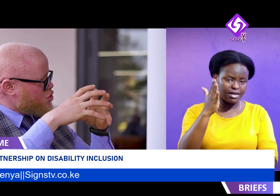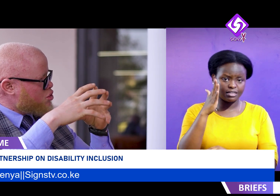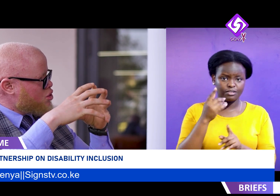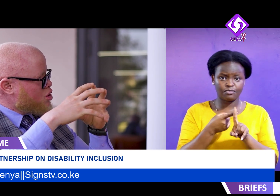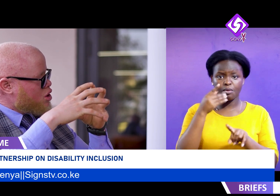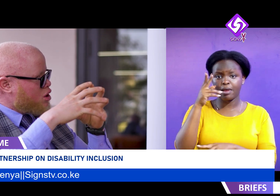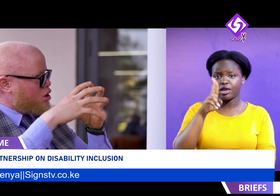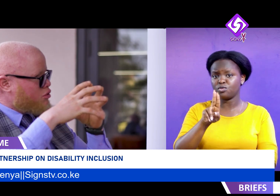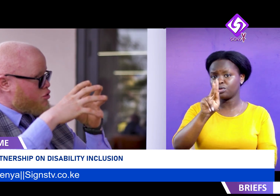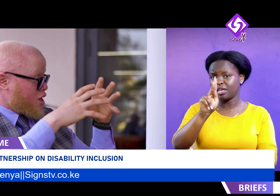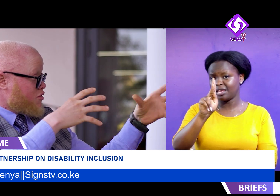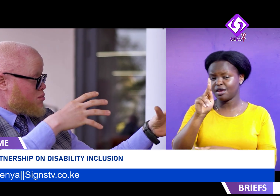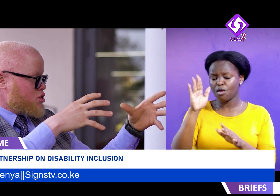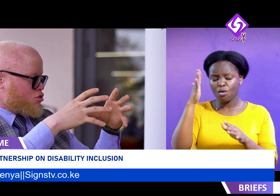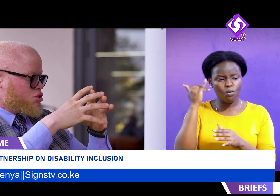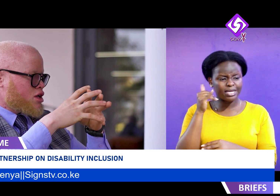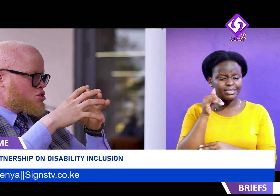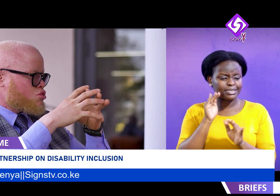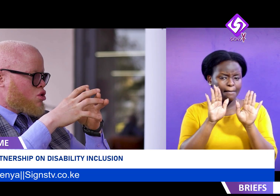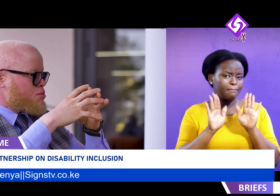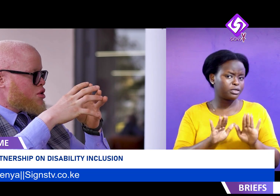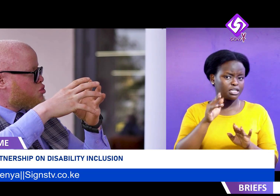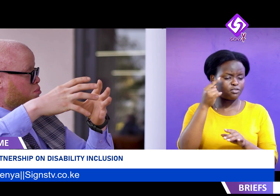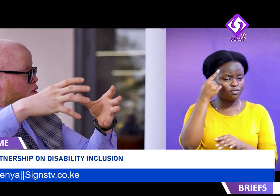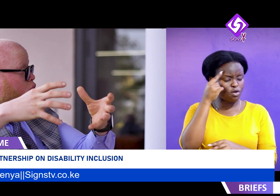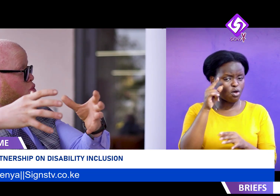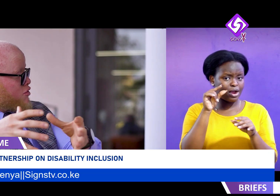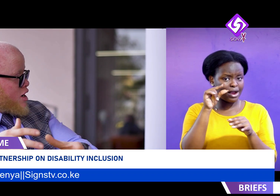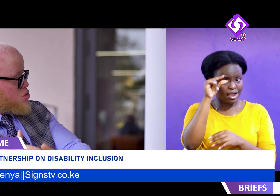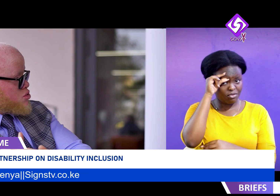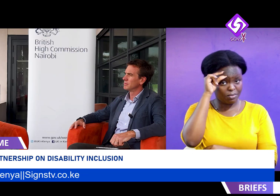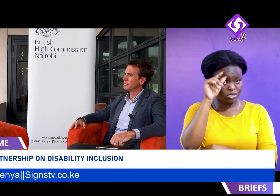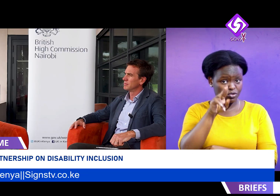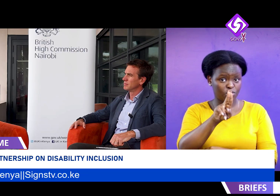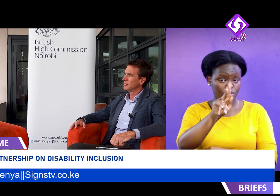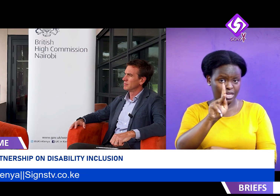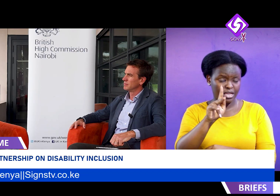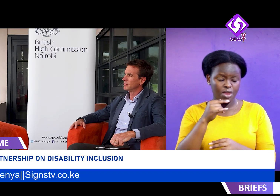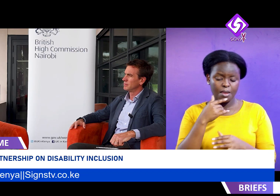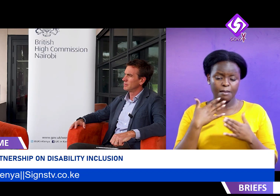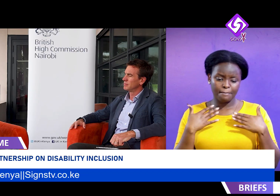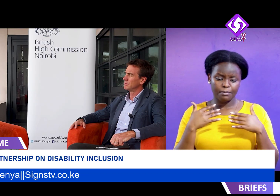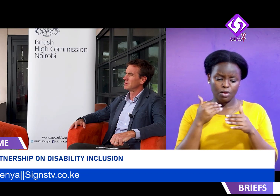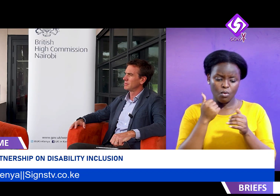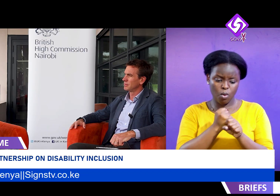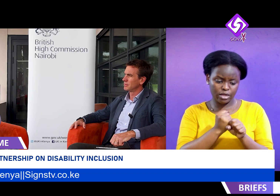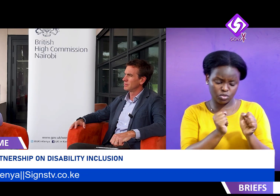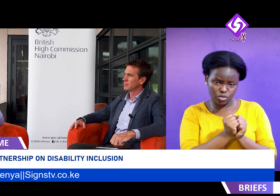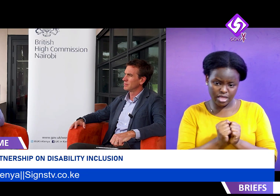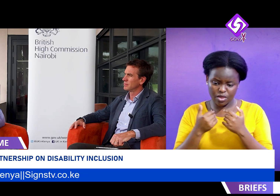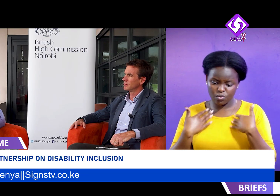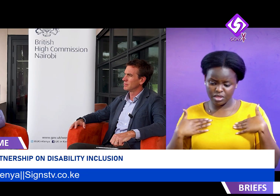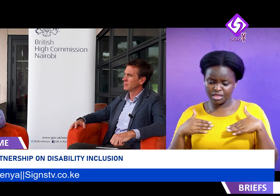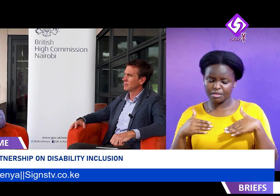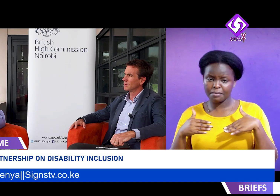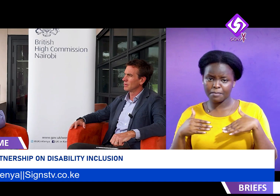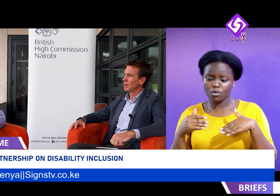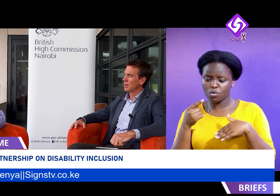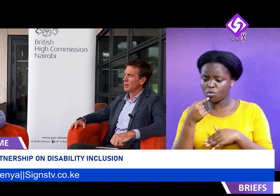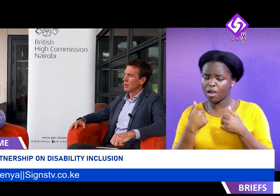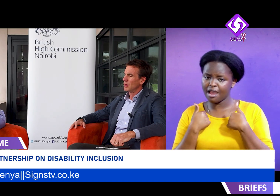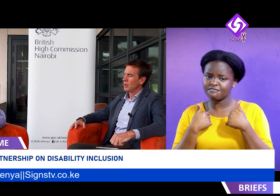important for you, for the government of UK, to collaborate with people who have hands-on skills on the ground to be able to implement the